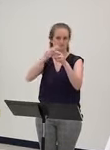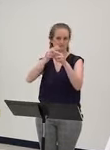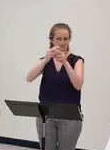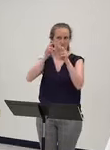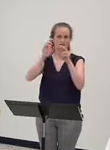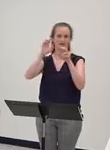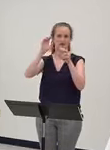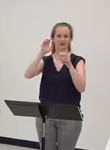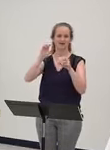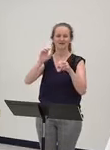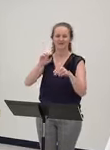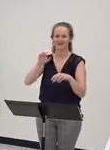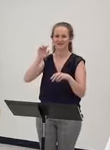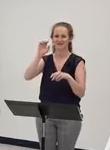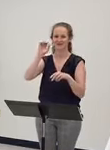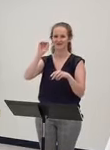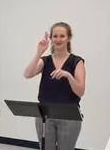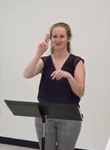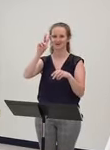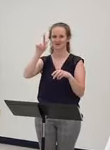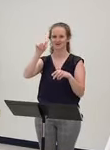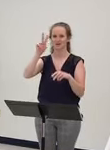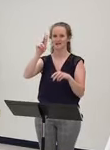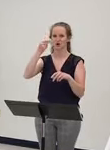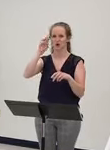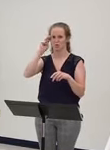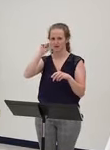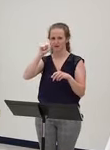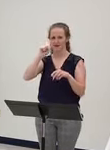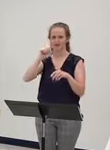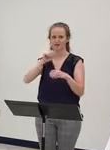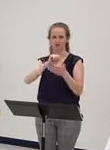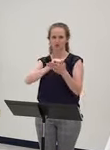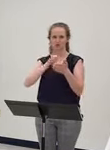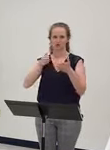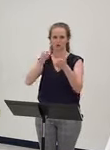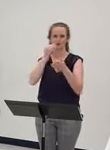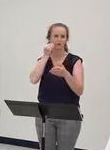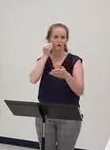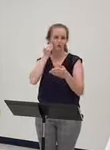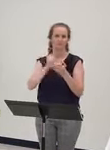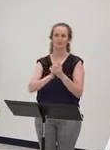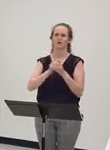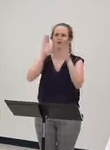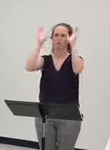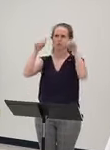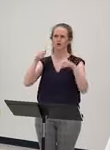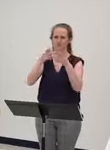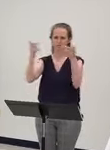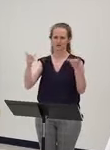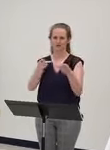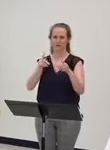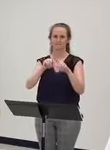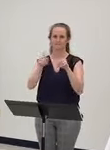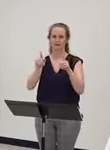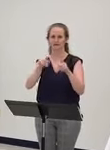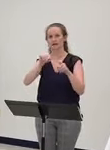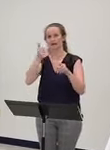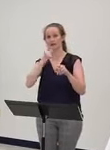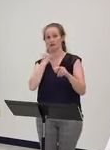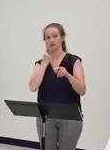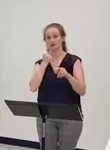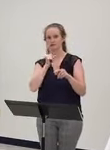Oklahoma Street Home or something. But it was a great place. But you know, Father didn't really vary his selections